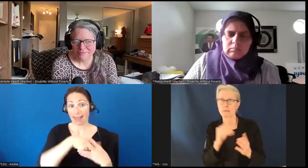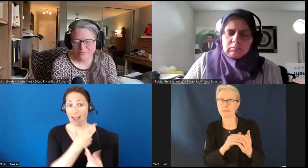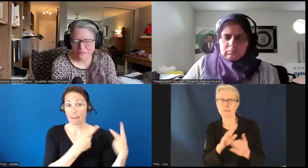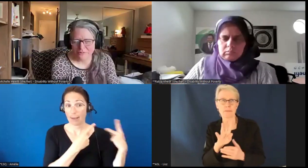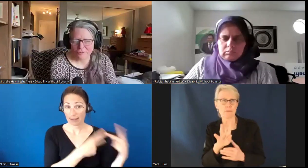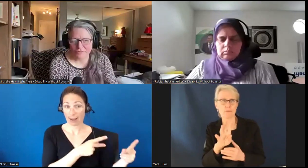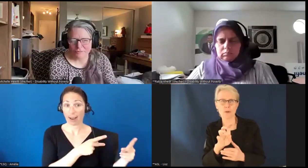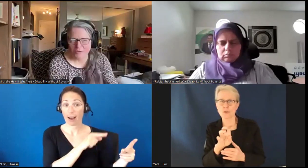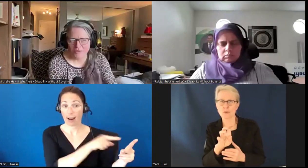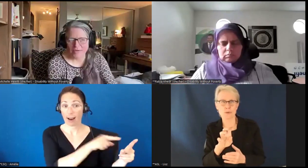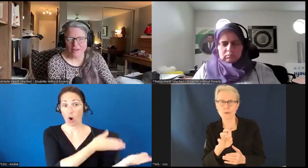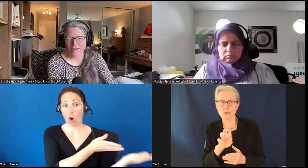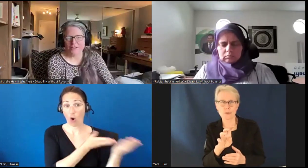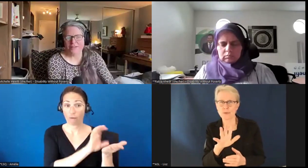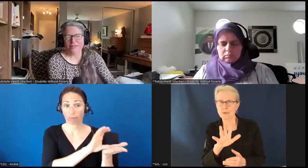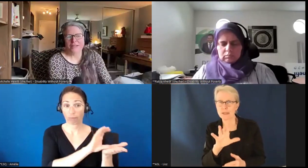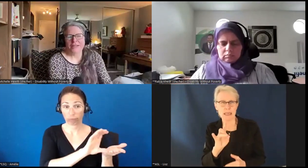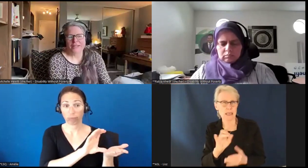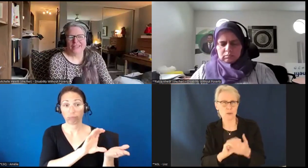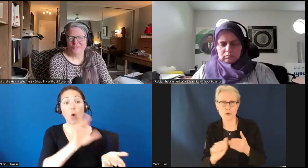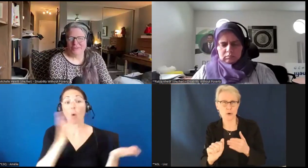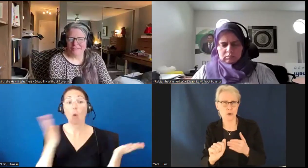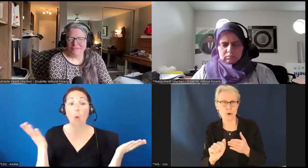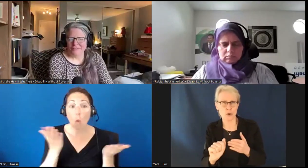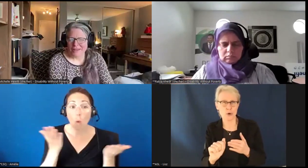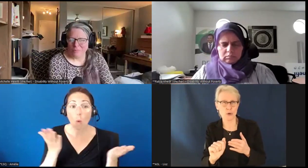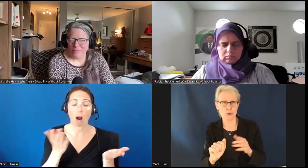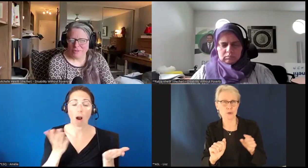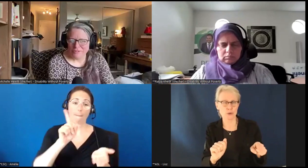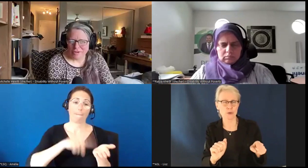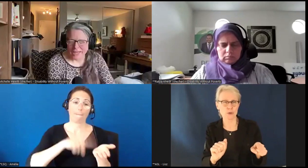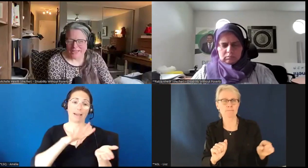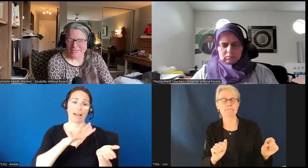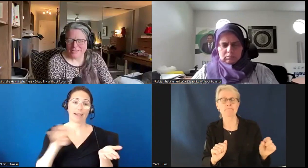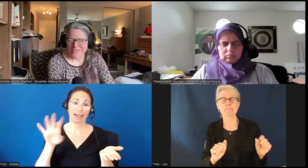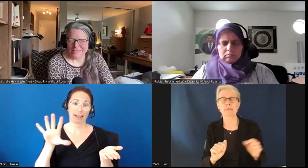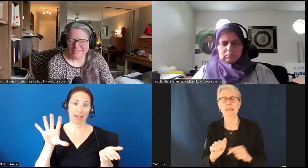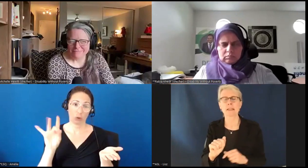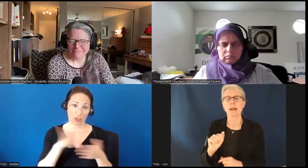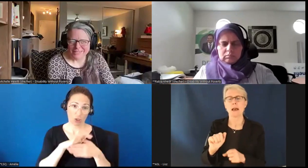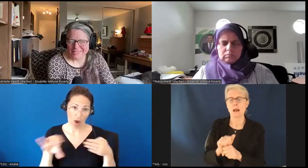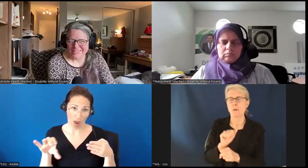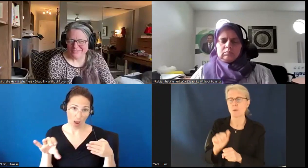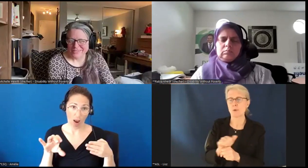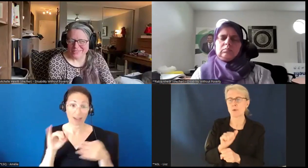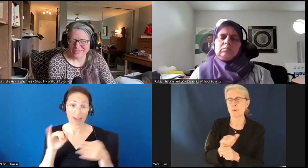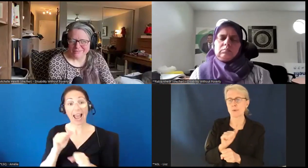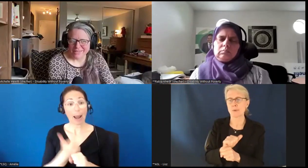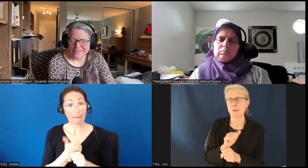and $1,458. If you're in Alberta on H, it's something like